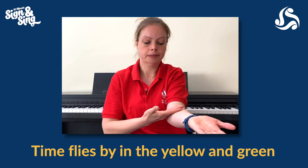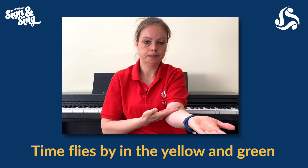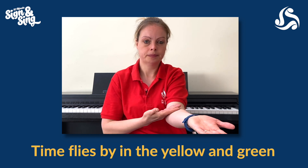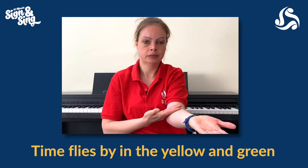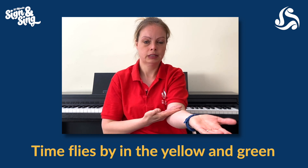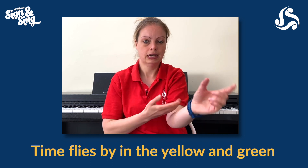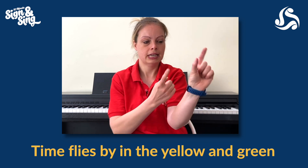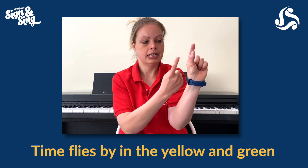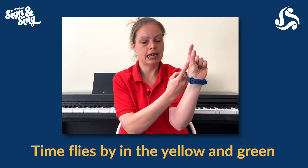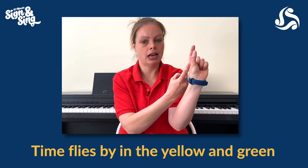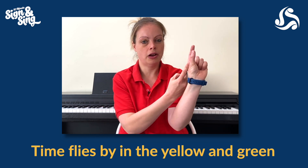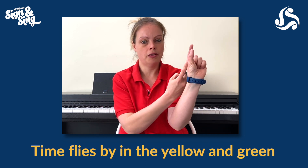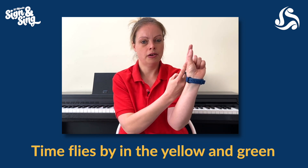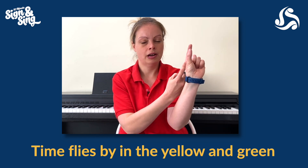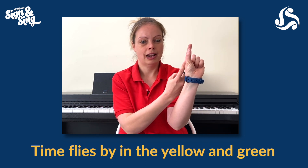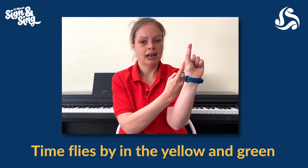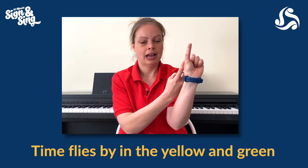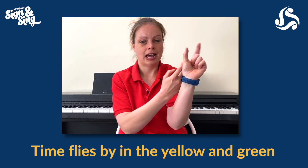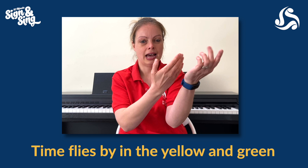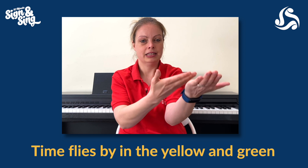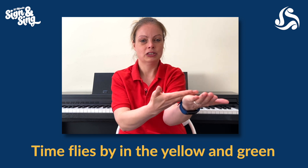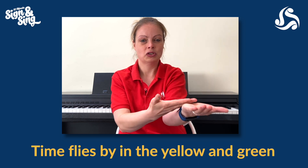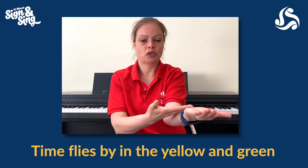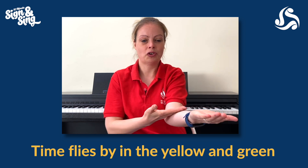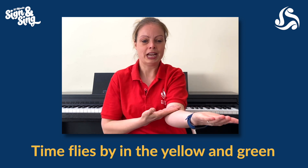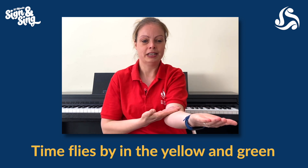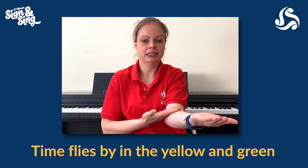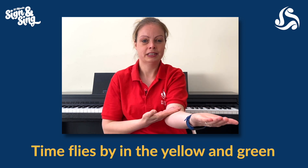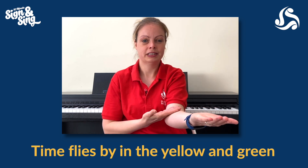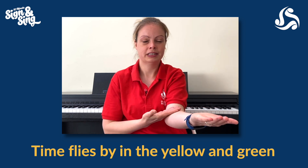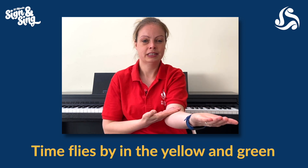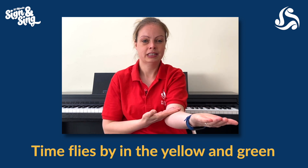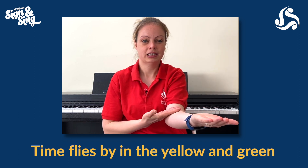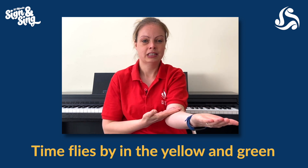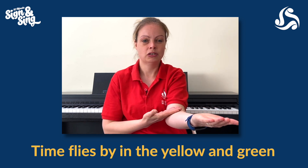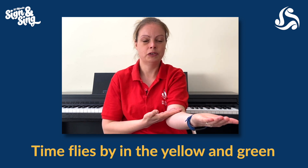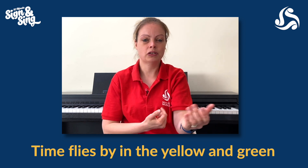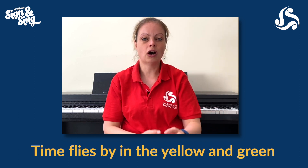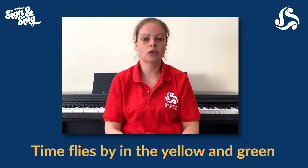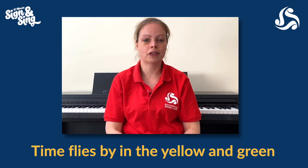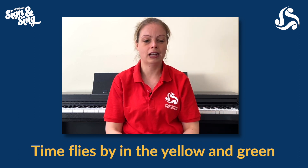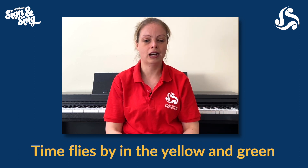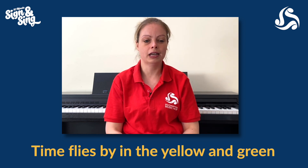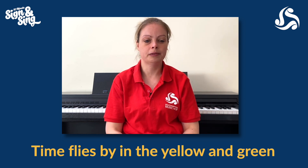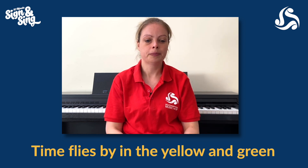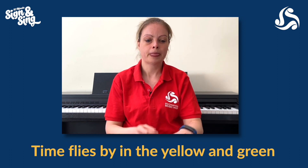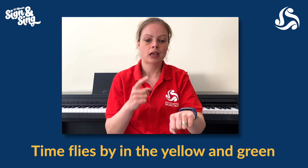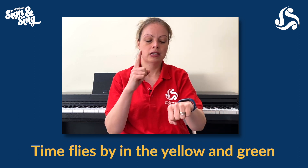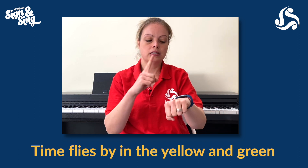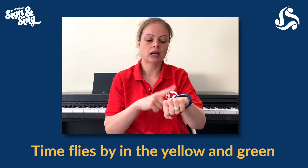green, yellow, and green. So if we do the whole of that